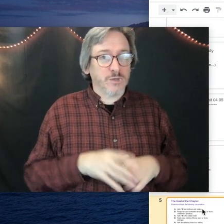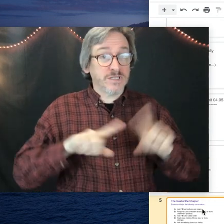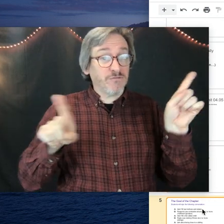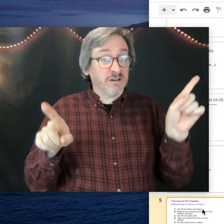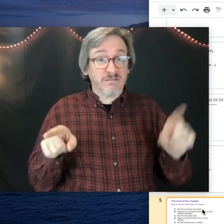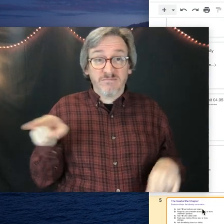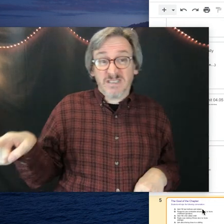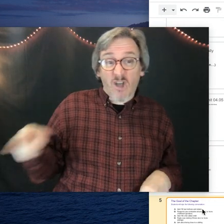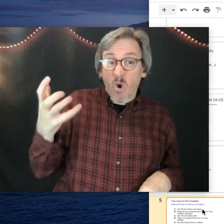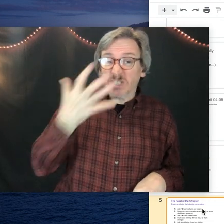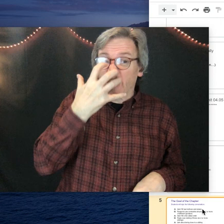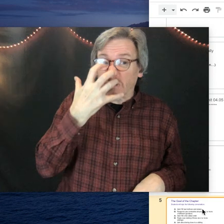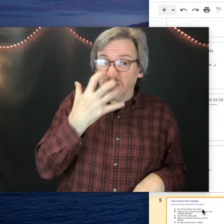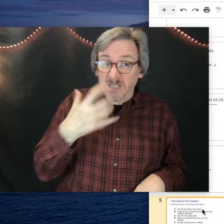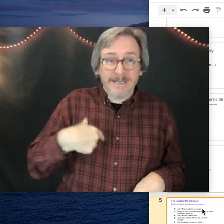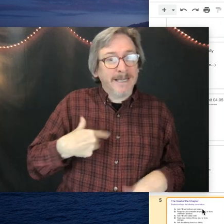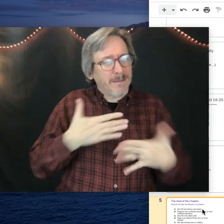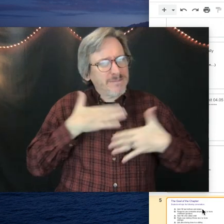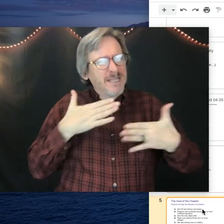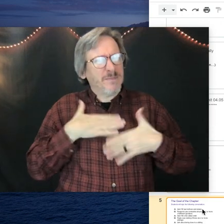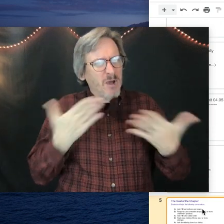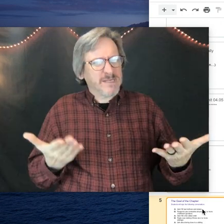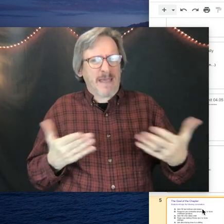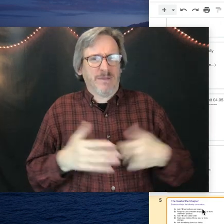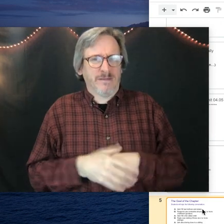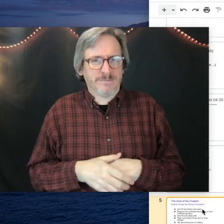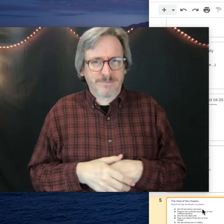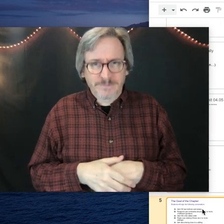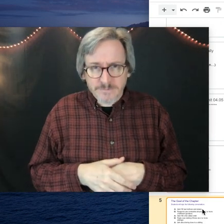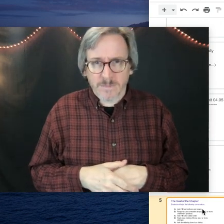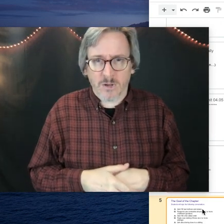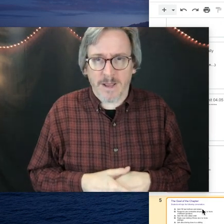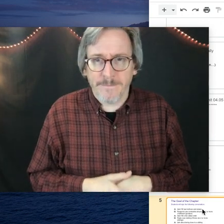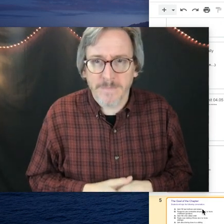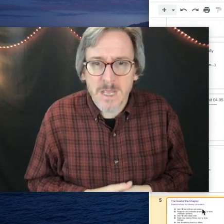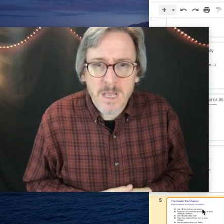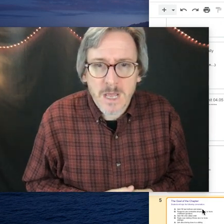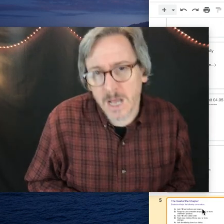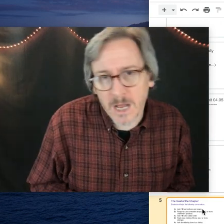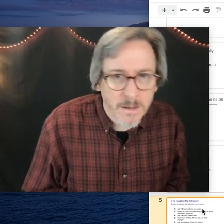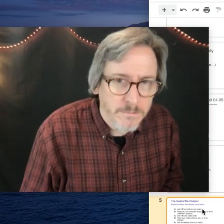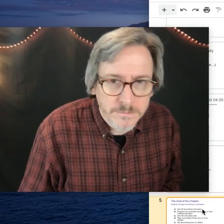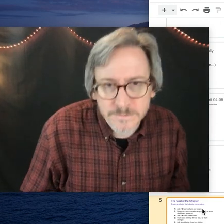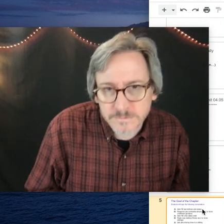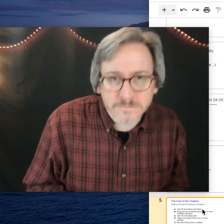Right? So different, always grouchy, tend to be always happy. Okay.